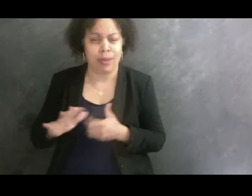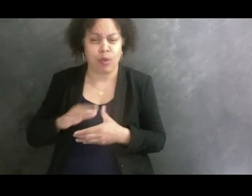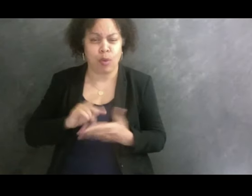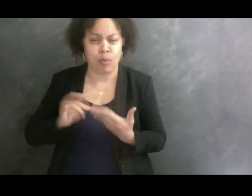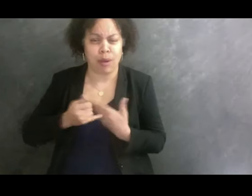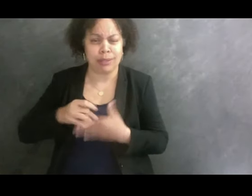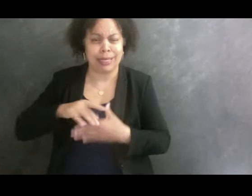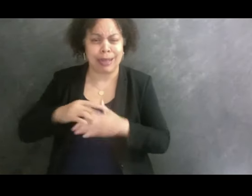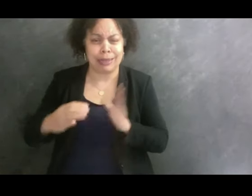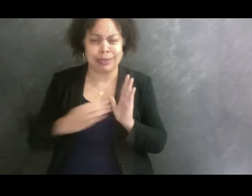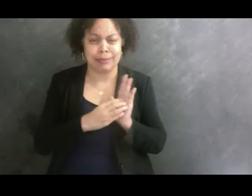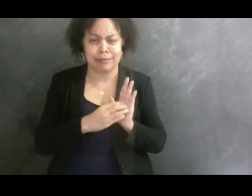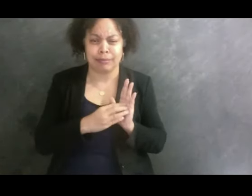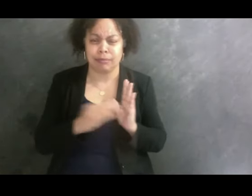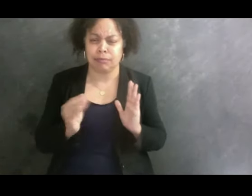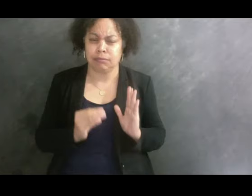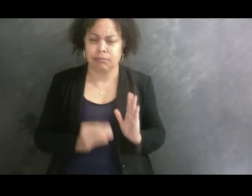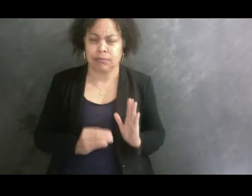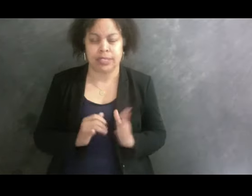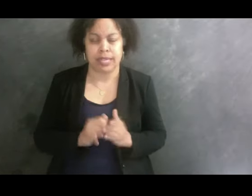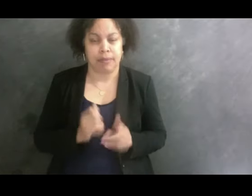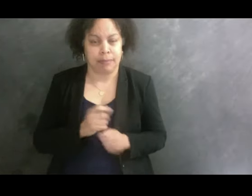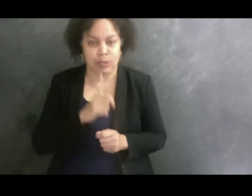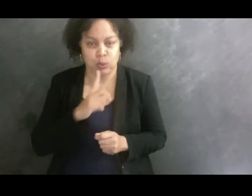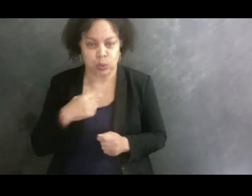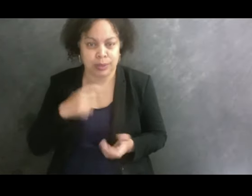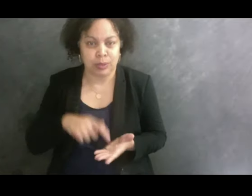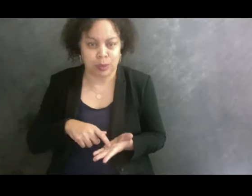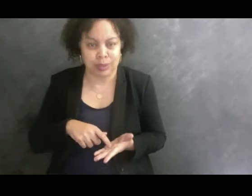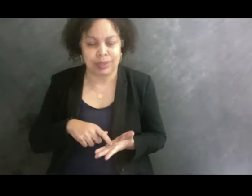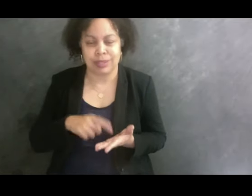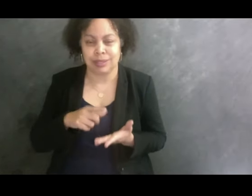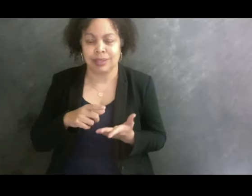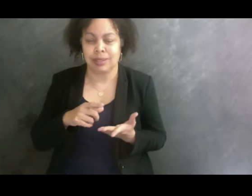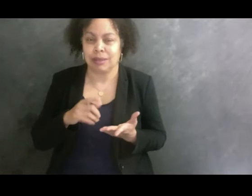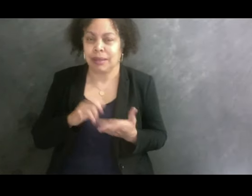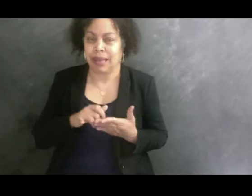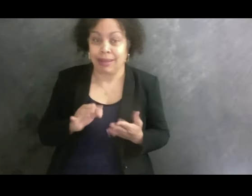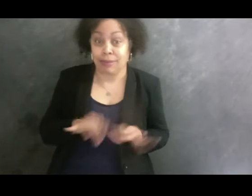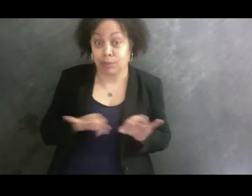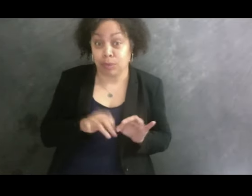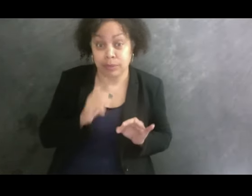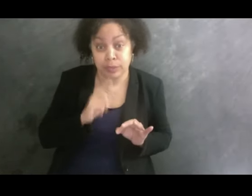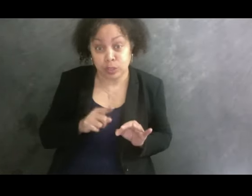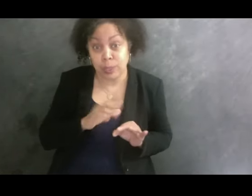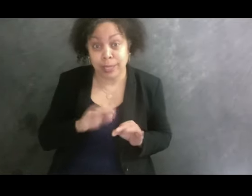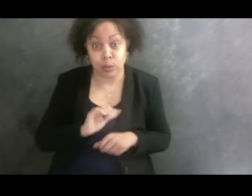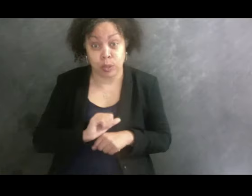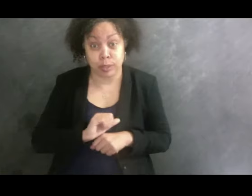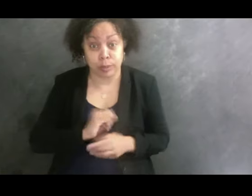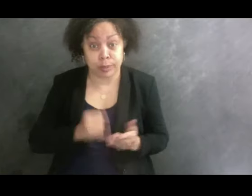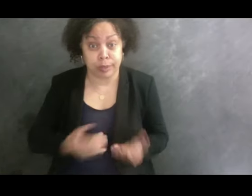It's something to sort of just flag in terms of what's, sort of important to you in your practice. It doesn't affect, though,